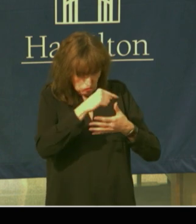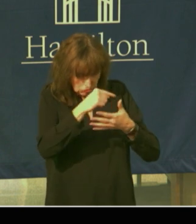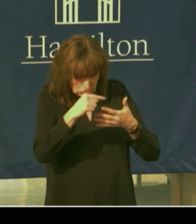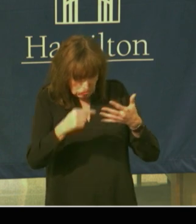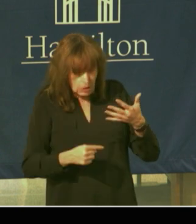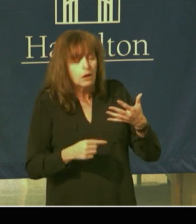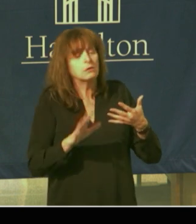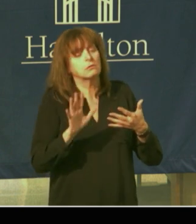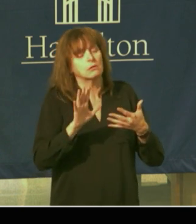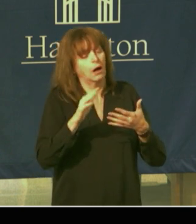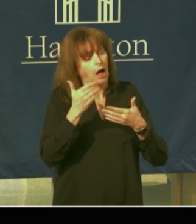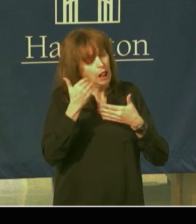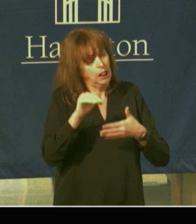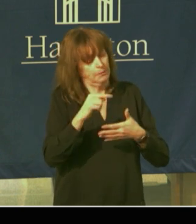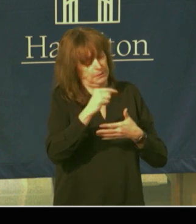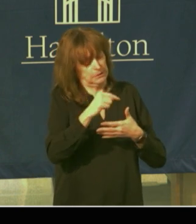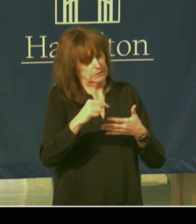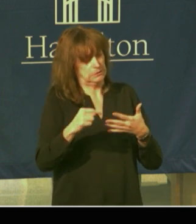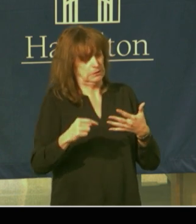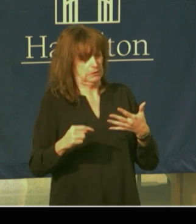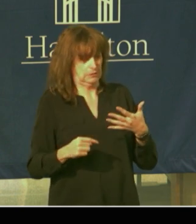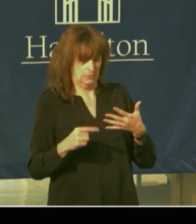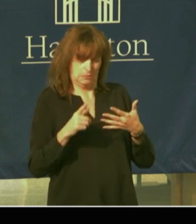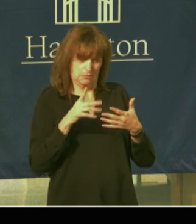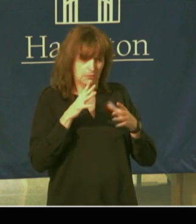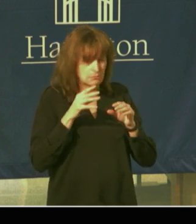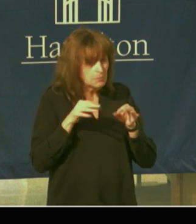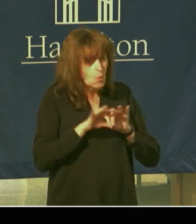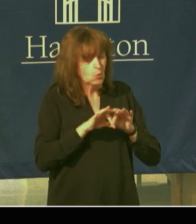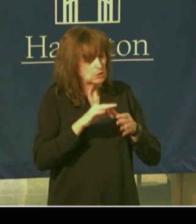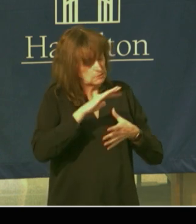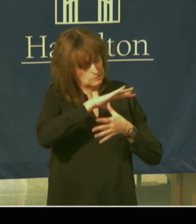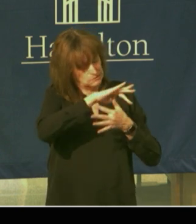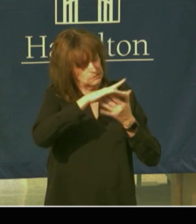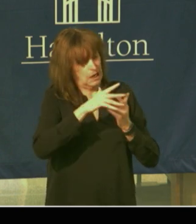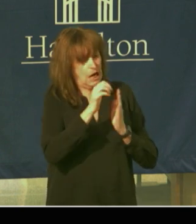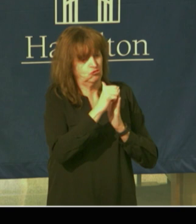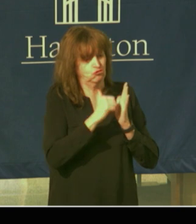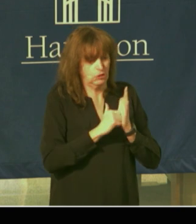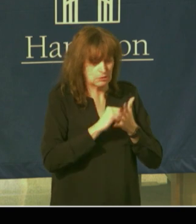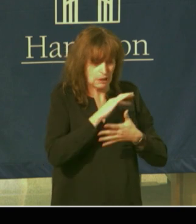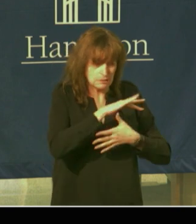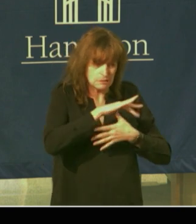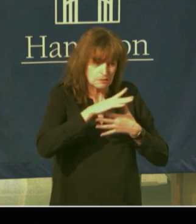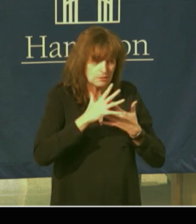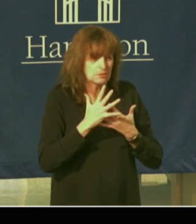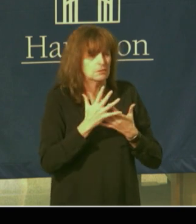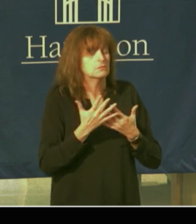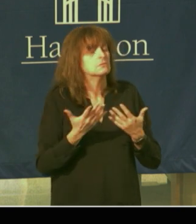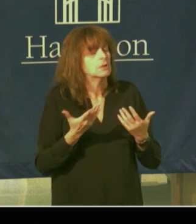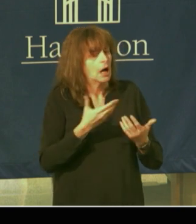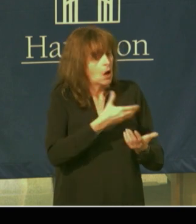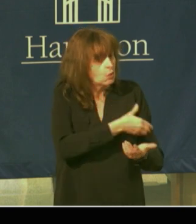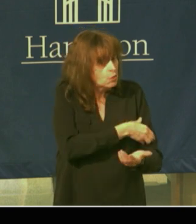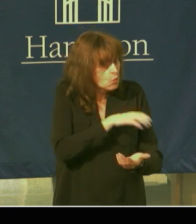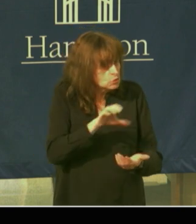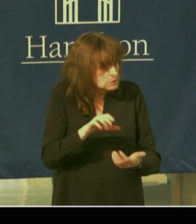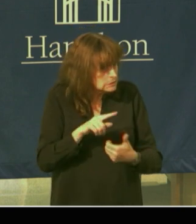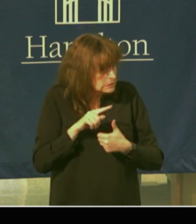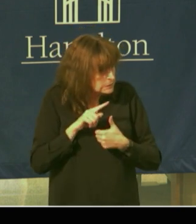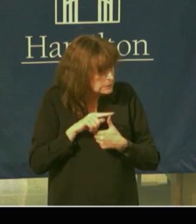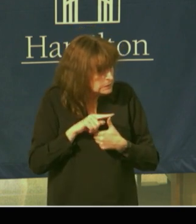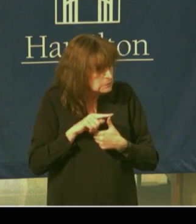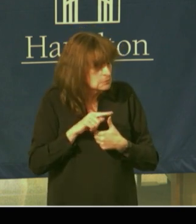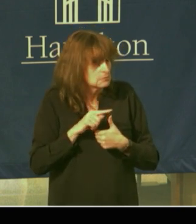to specific issues that have to be dealt with. One of them is delegated authority. My hope is that we